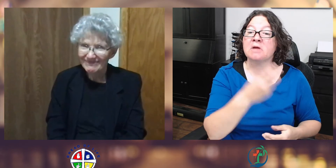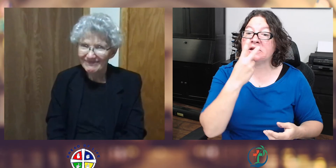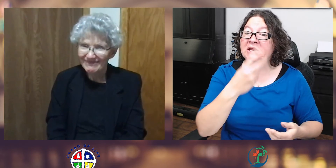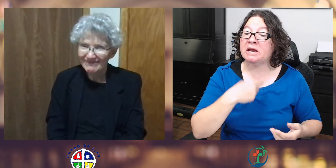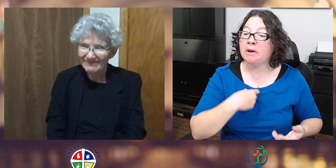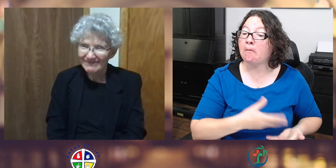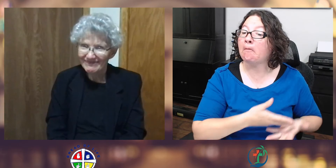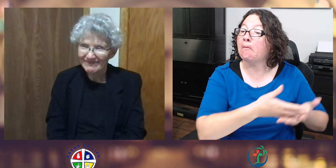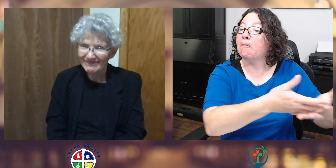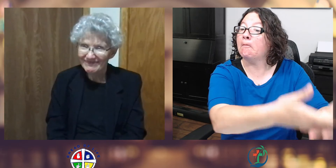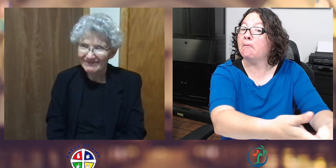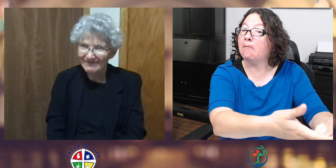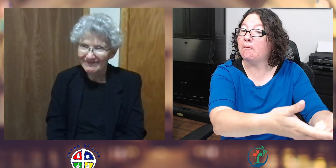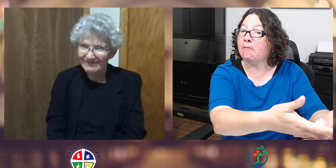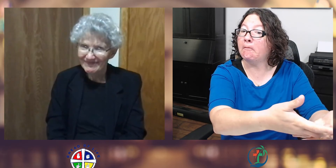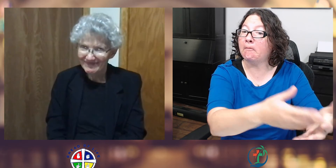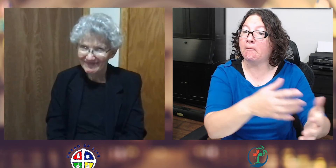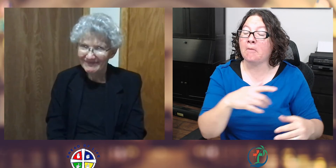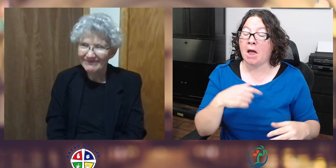We head out in an hour.